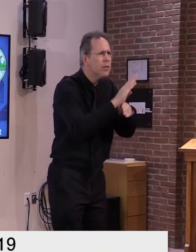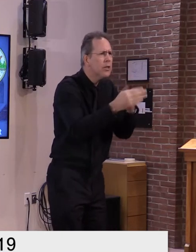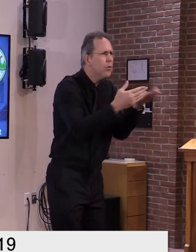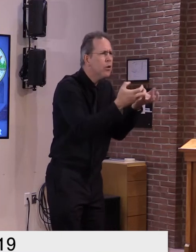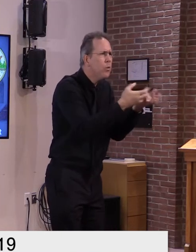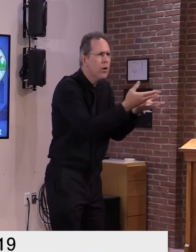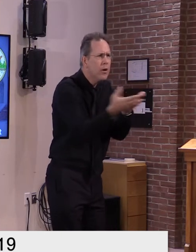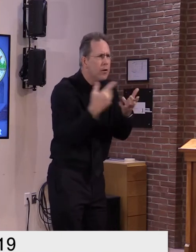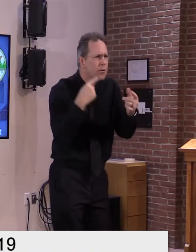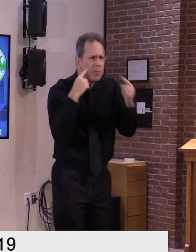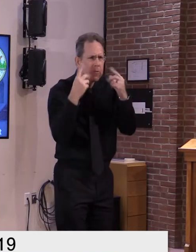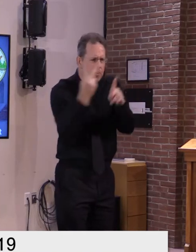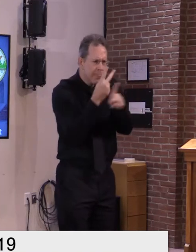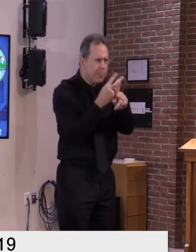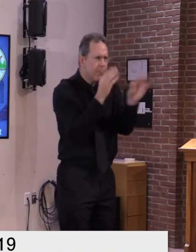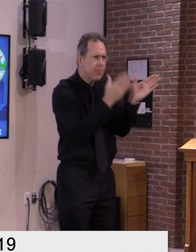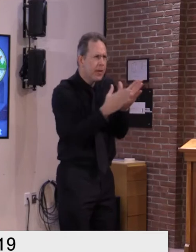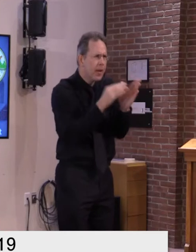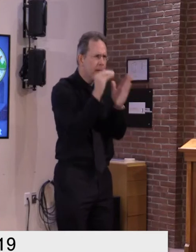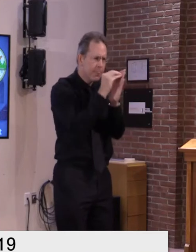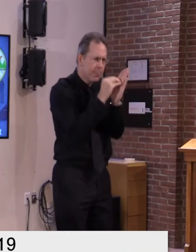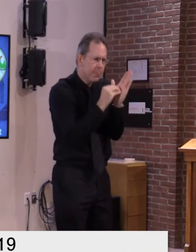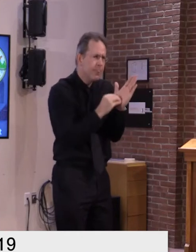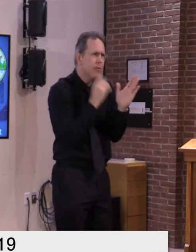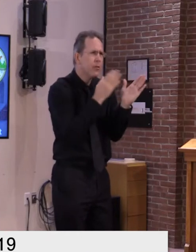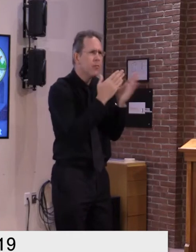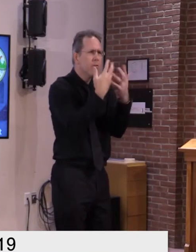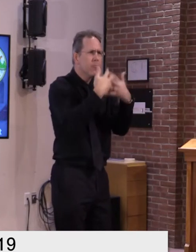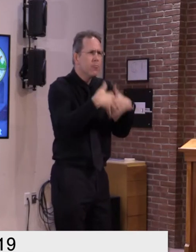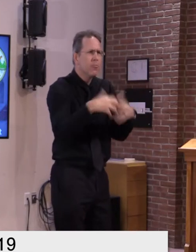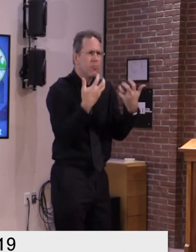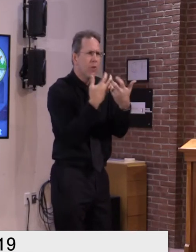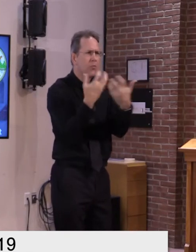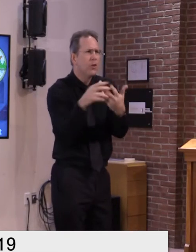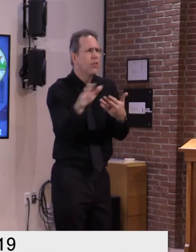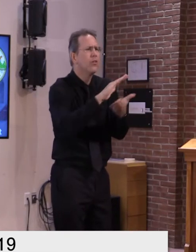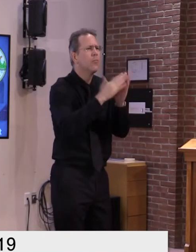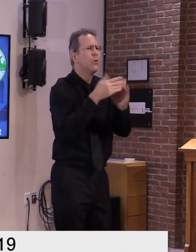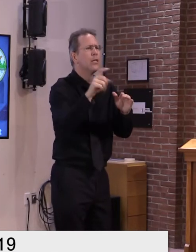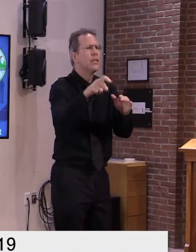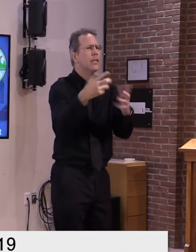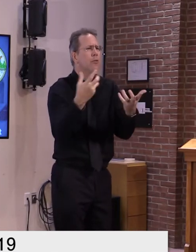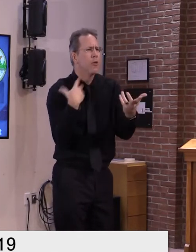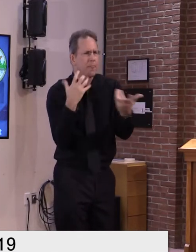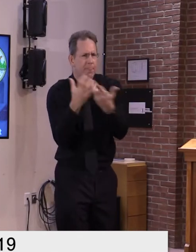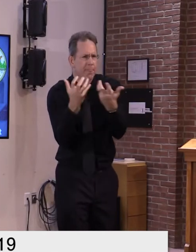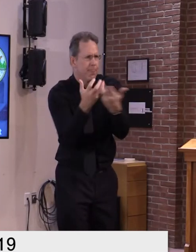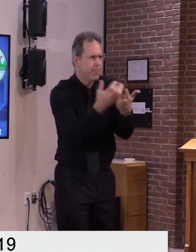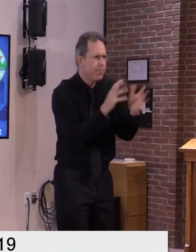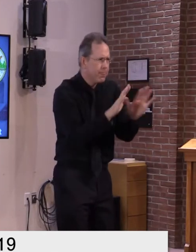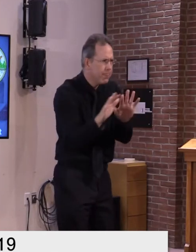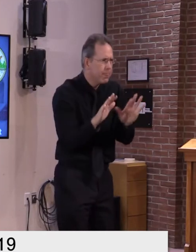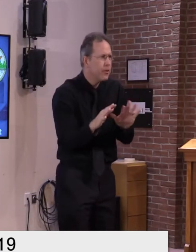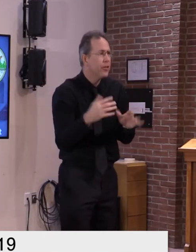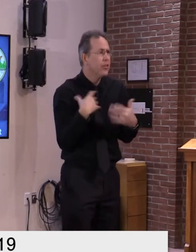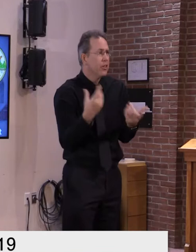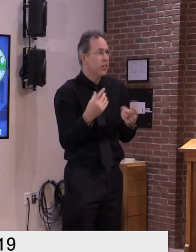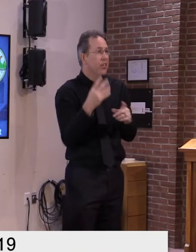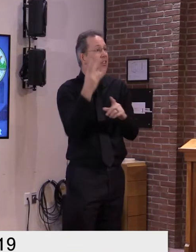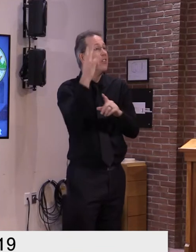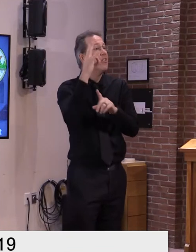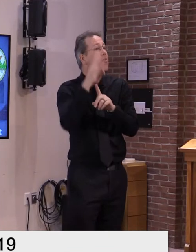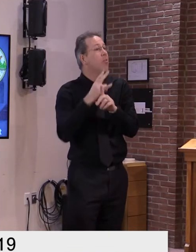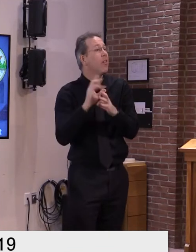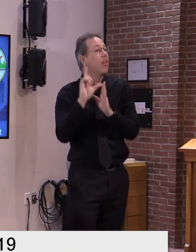programs to reflect the realities on the ground. Now, 7 months later, the last of